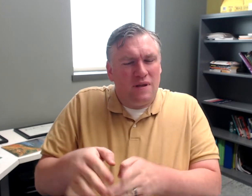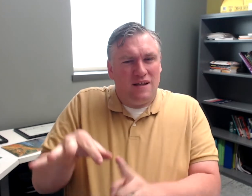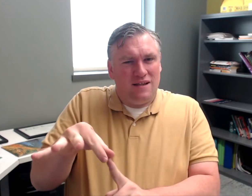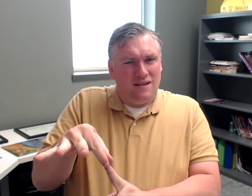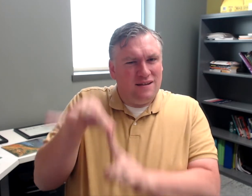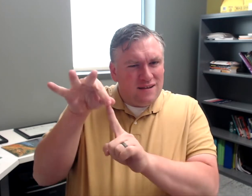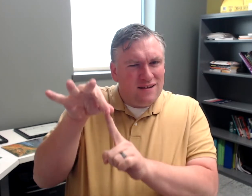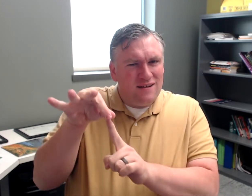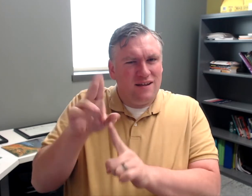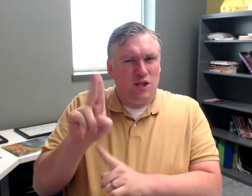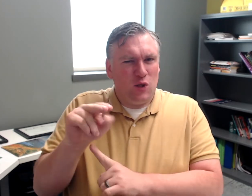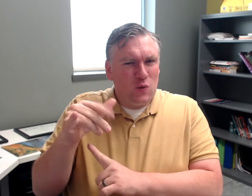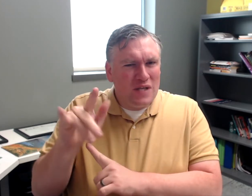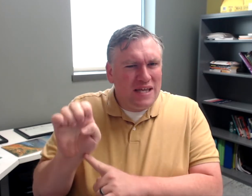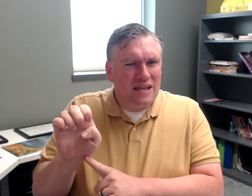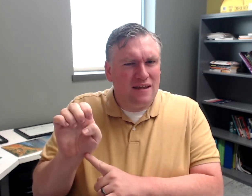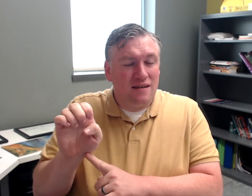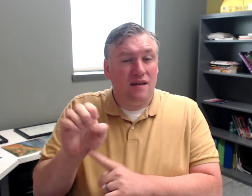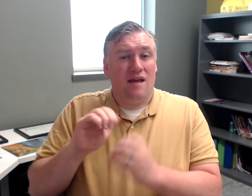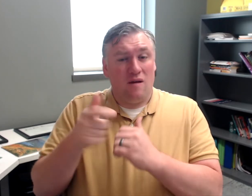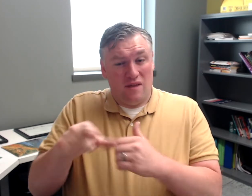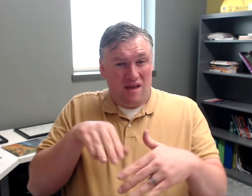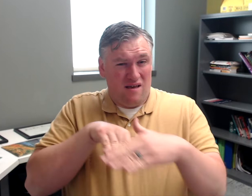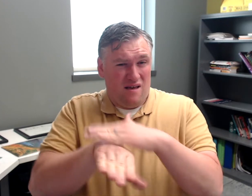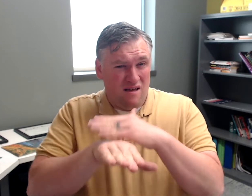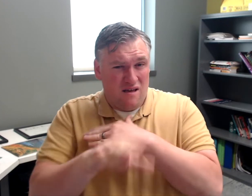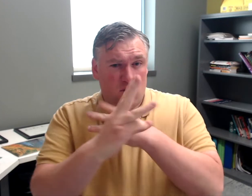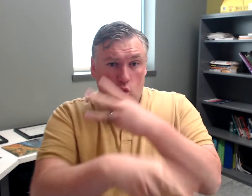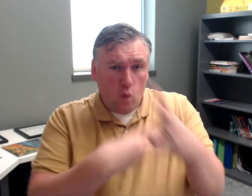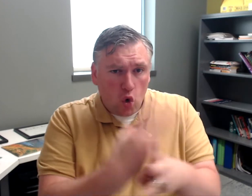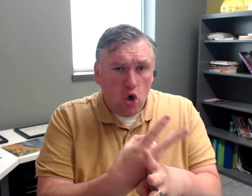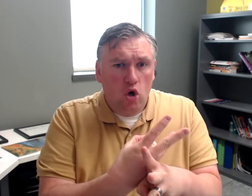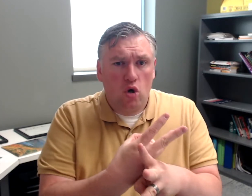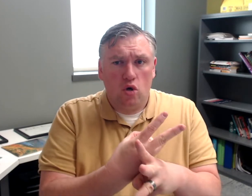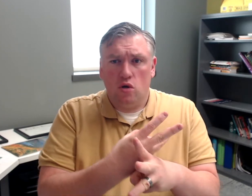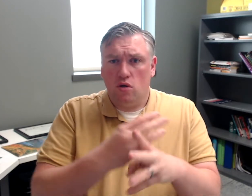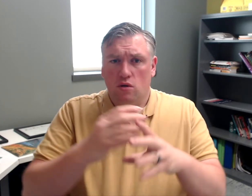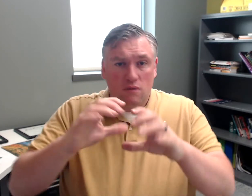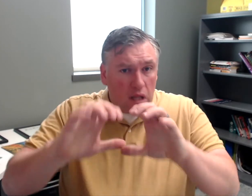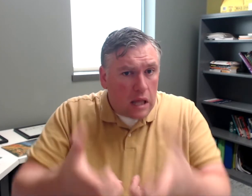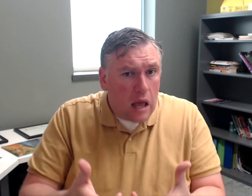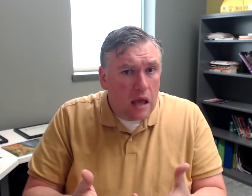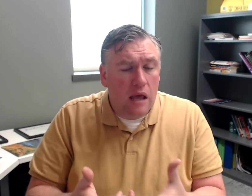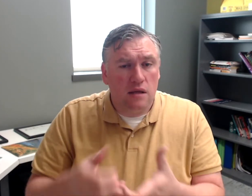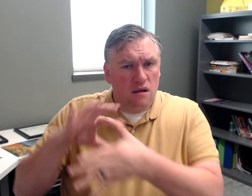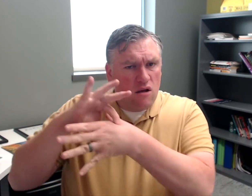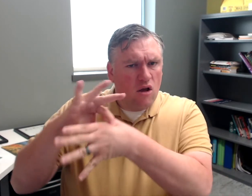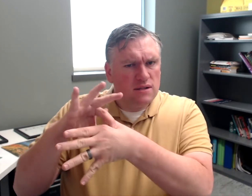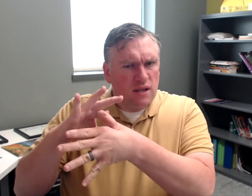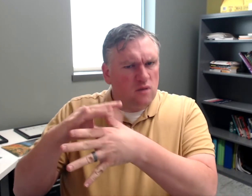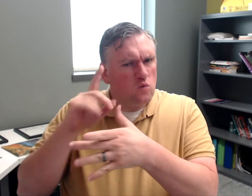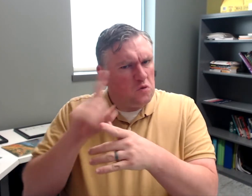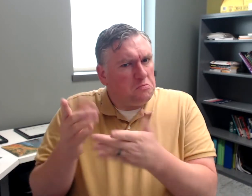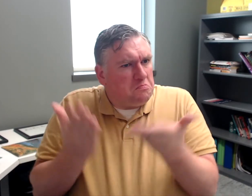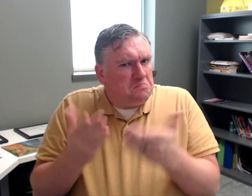an individual, unique human, and how they access the world, the